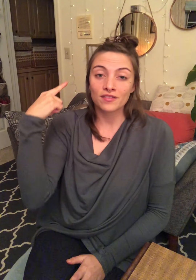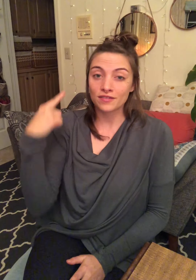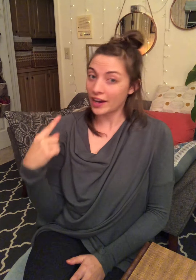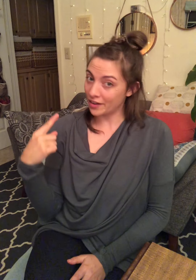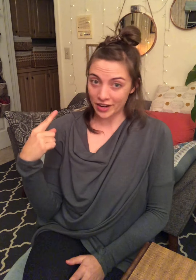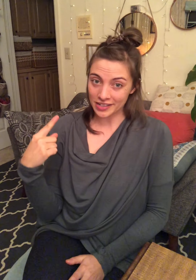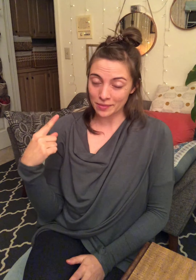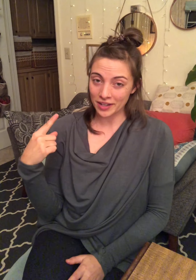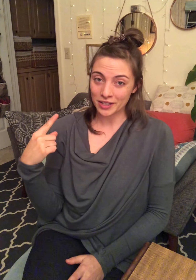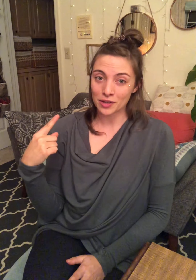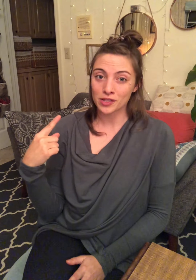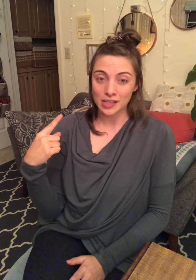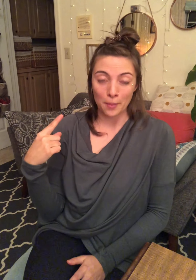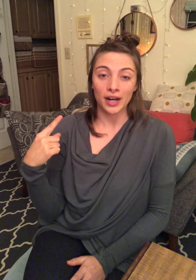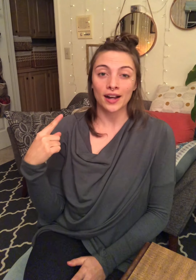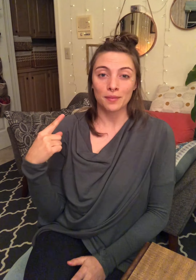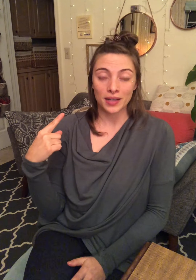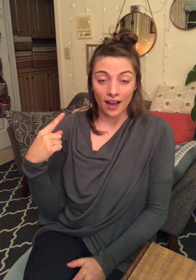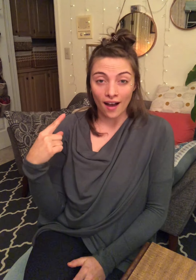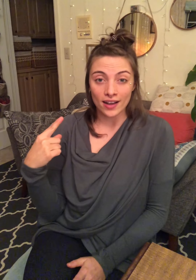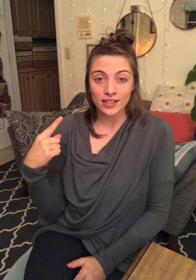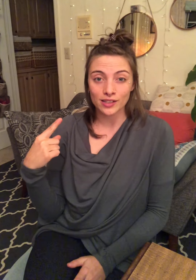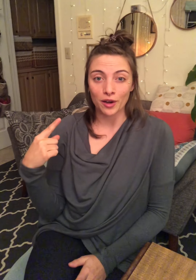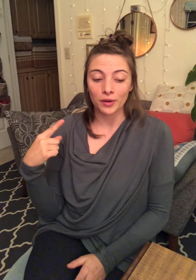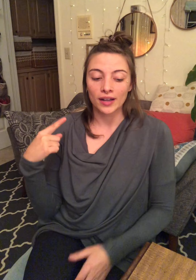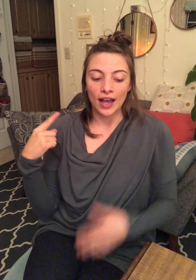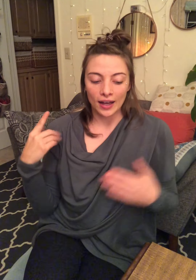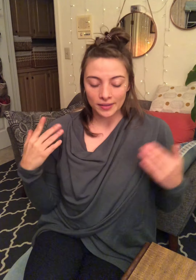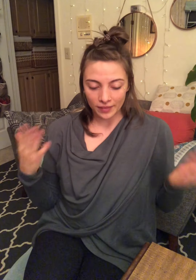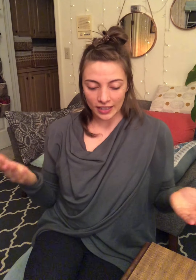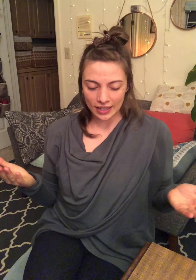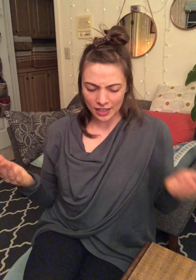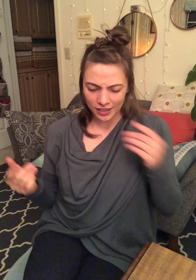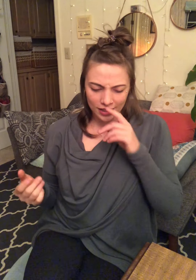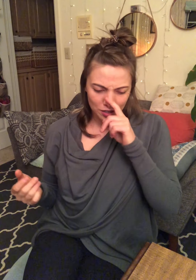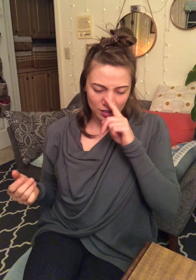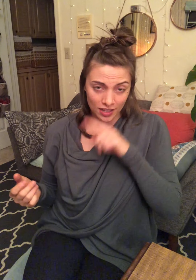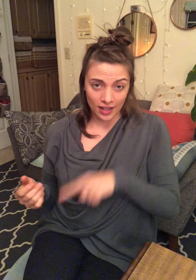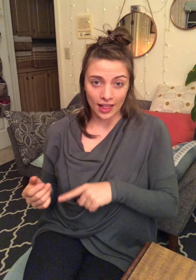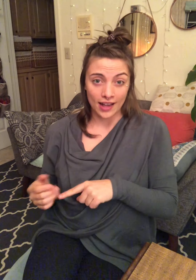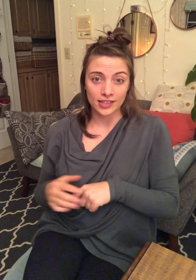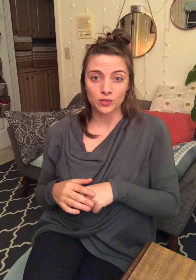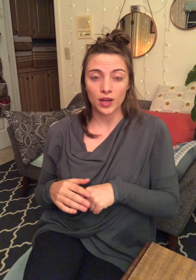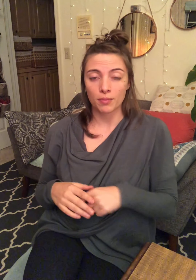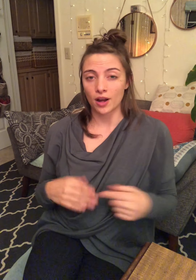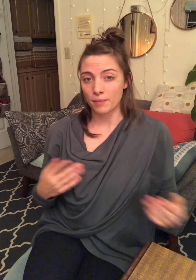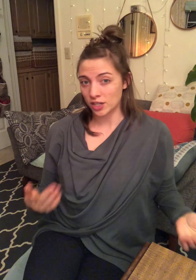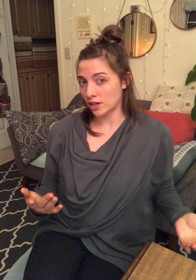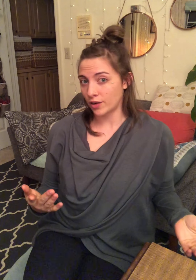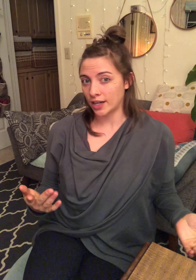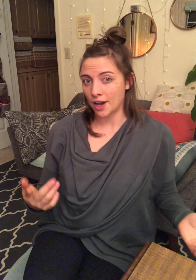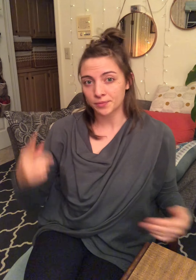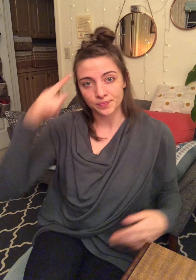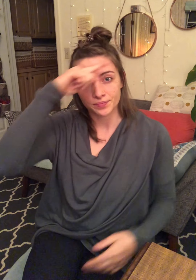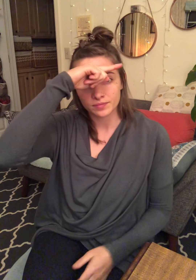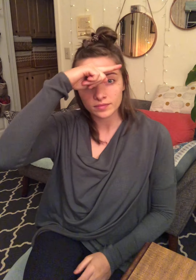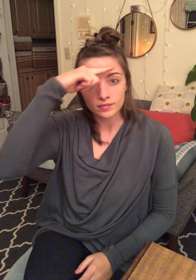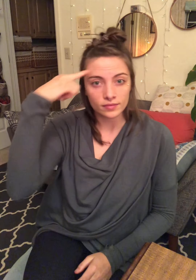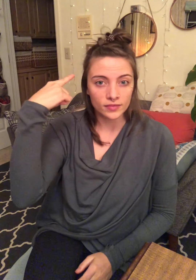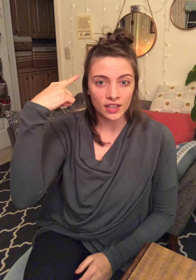Very, very similar to summer and because. So I didn't actually teach this in class this week, but I'll mention it right now. This